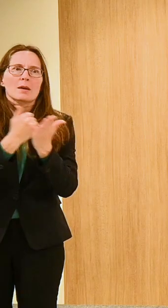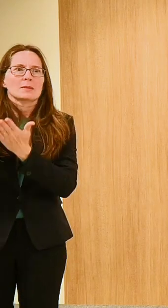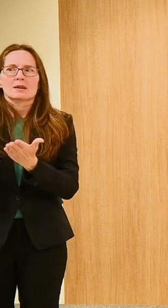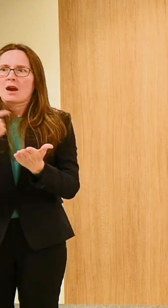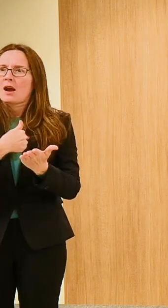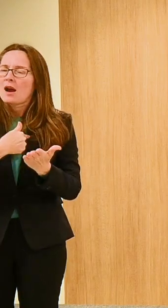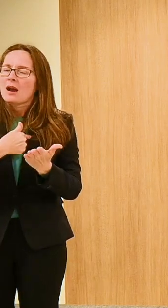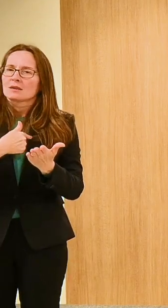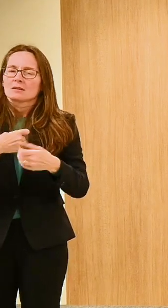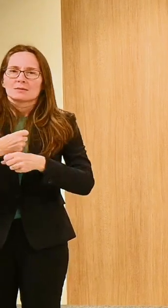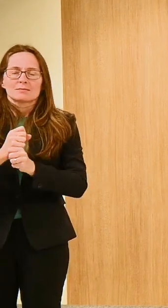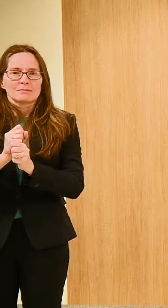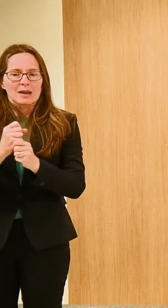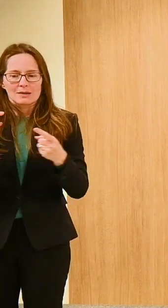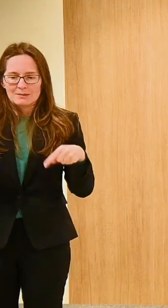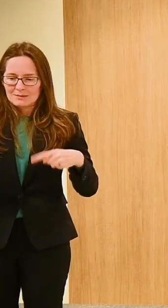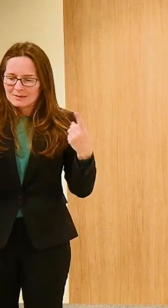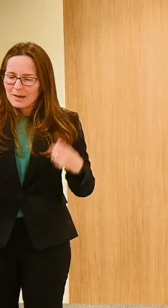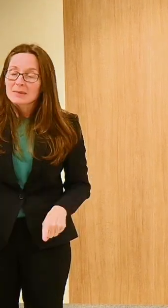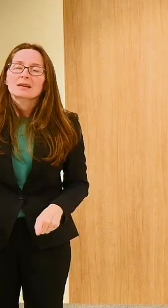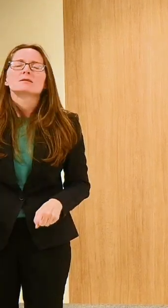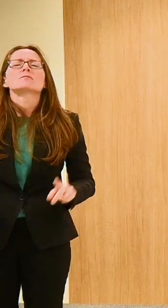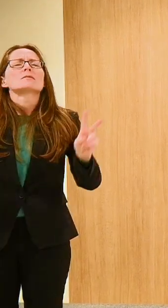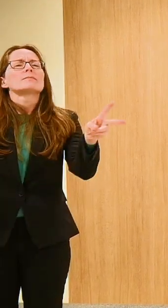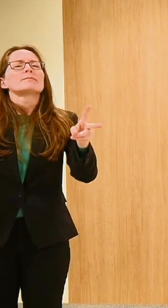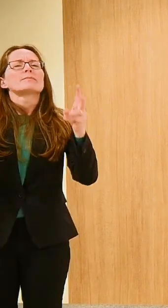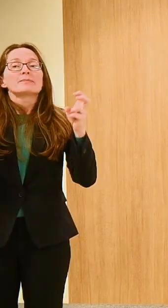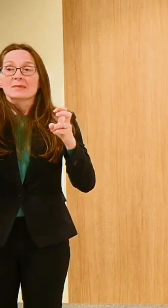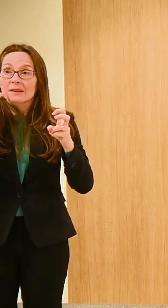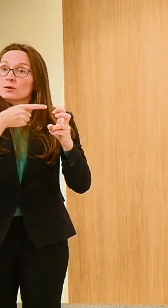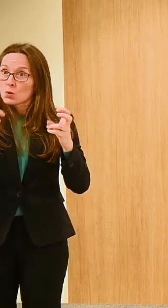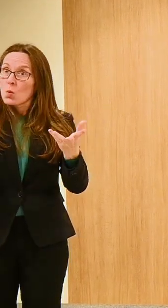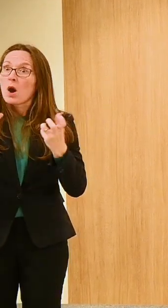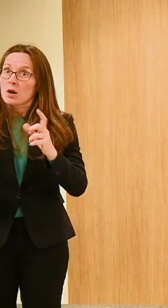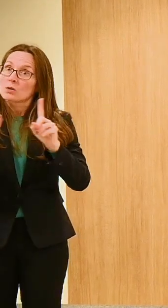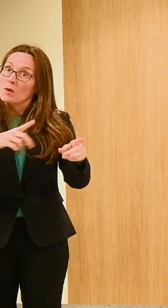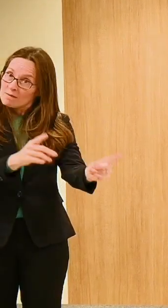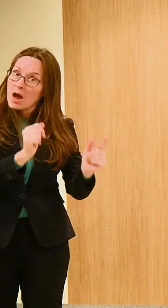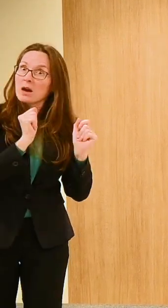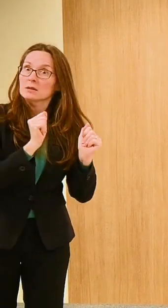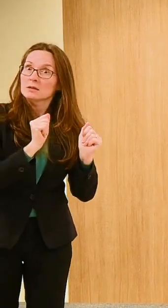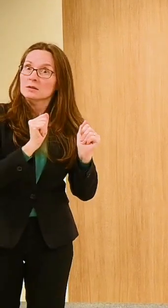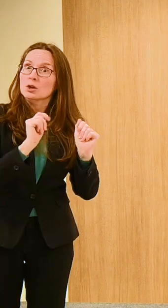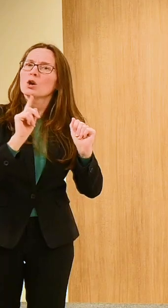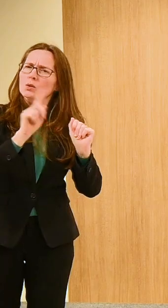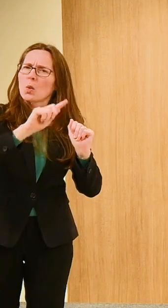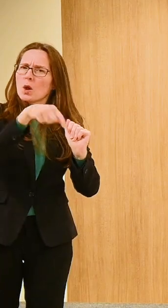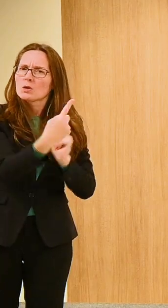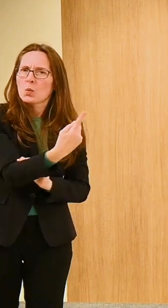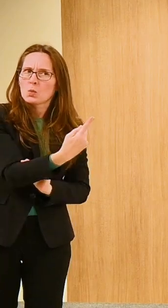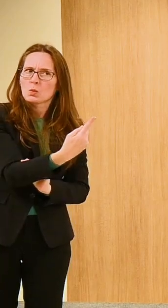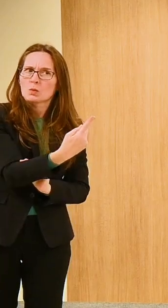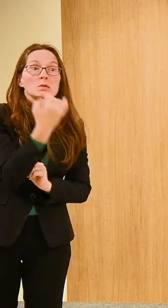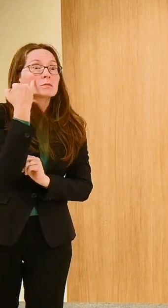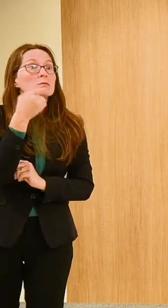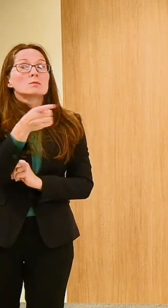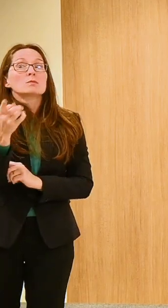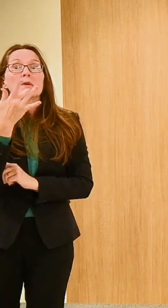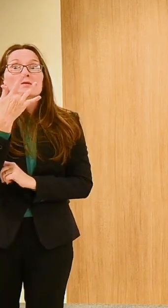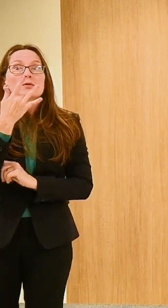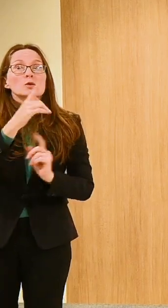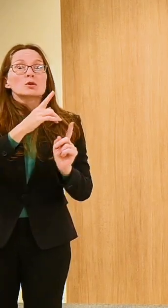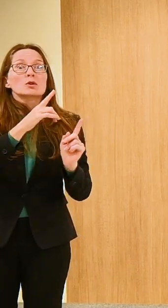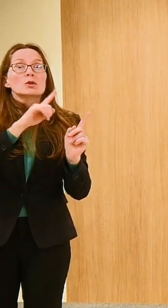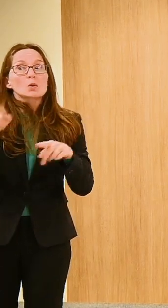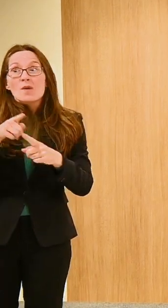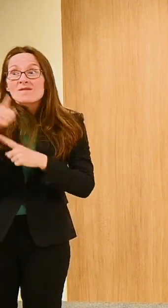There's a proverb that says, if you want to go fast, go alone, and if you want to go far, go together. And this is a manifestation of us going far.